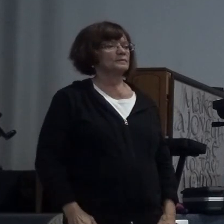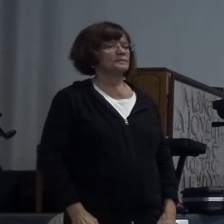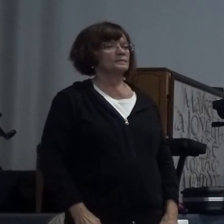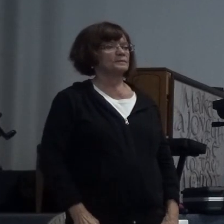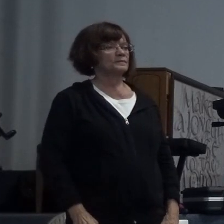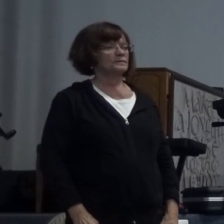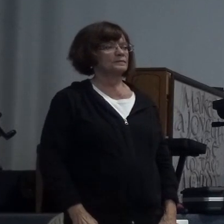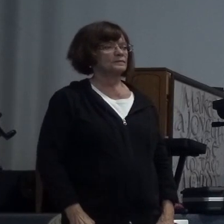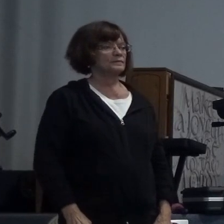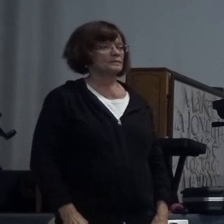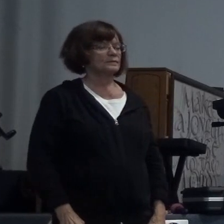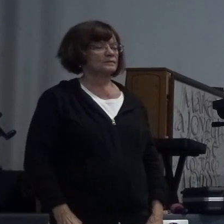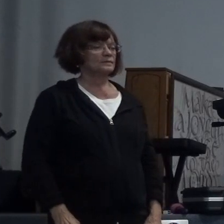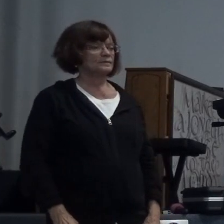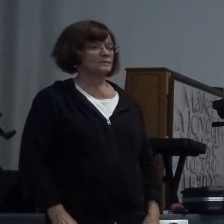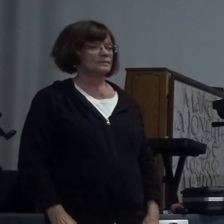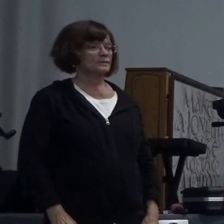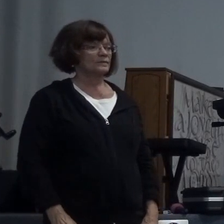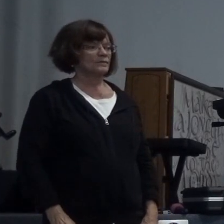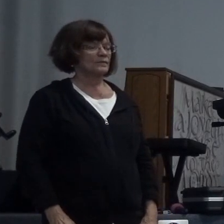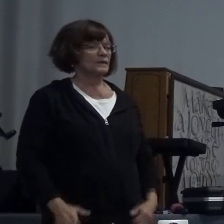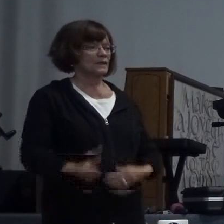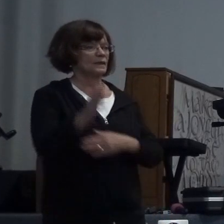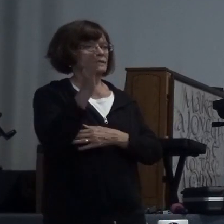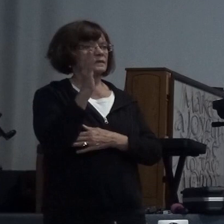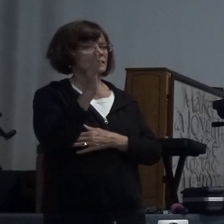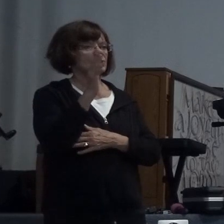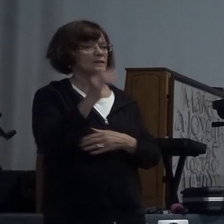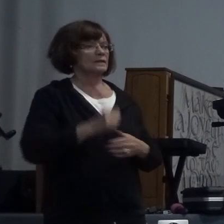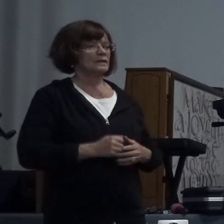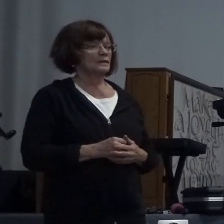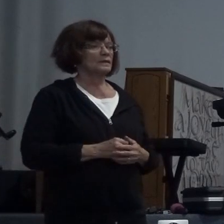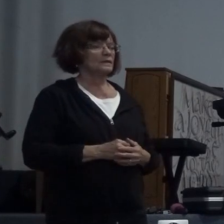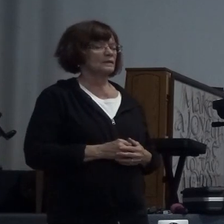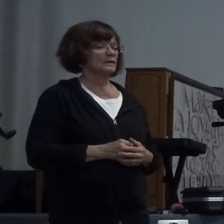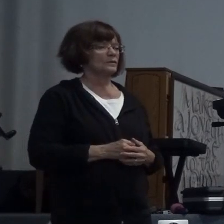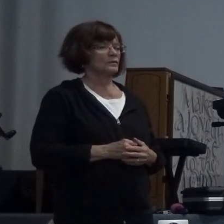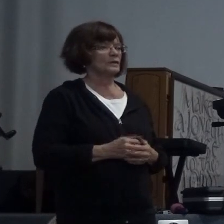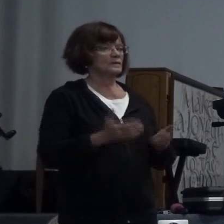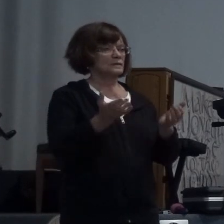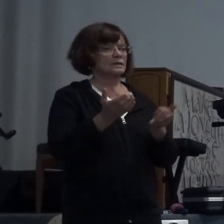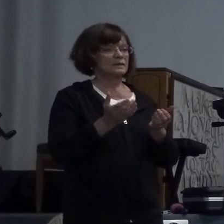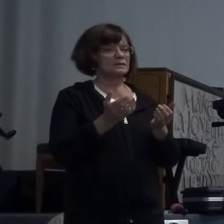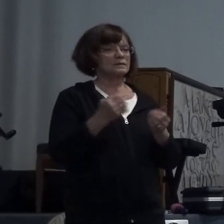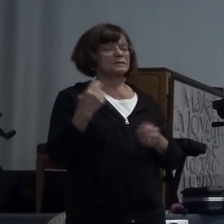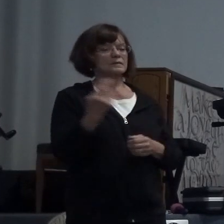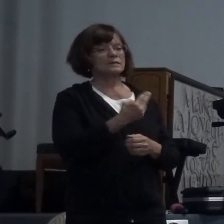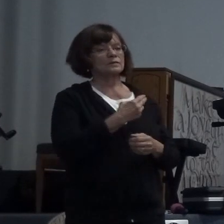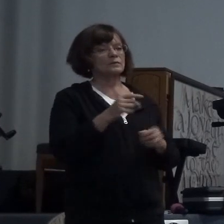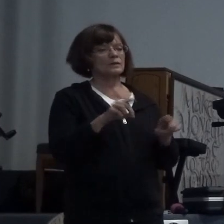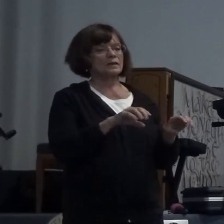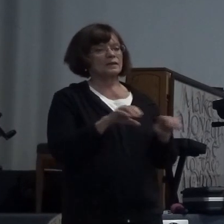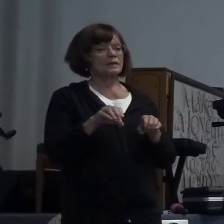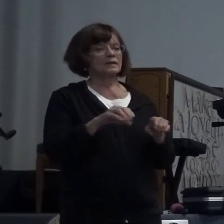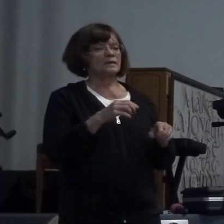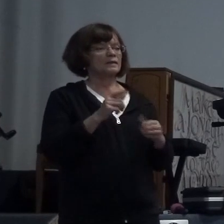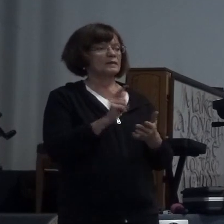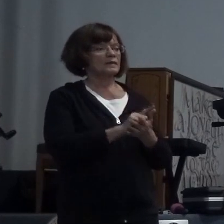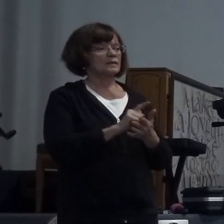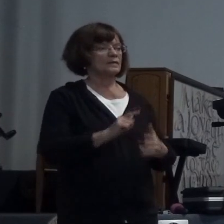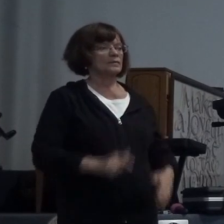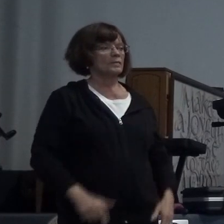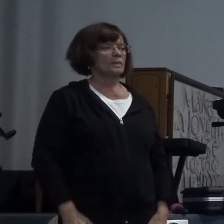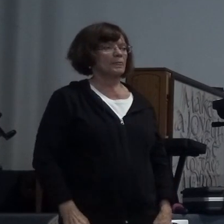around, and you know, and God gets glory in that. We can't do it ourselves. It's